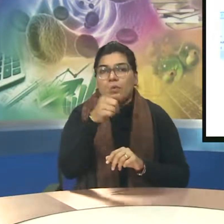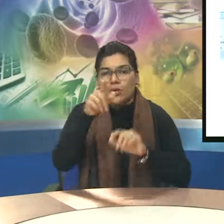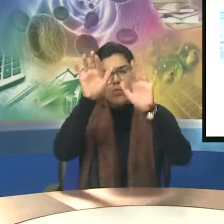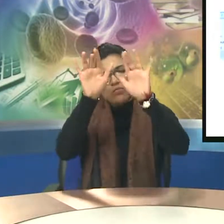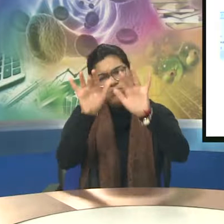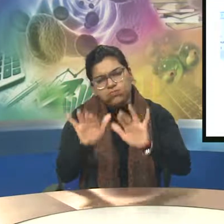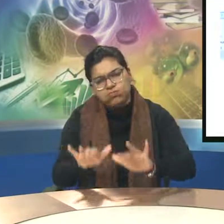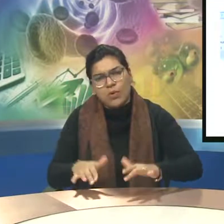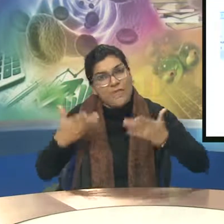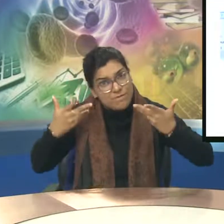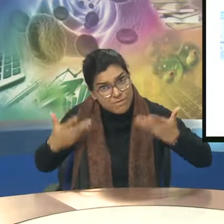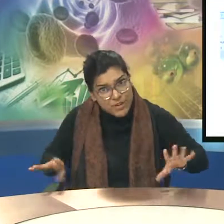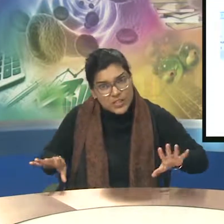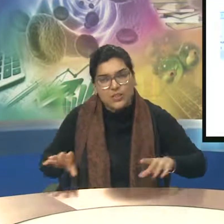paragraph, you can also do it